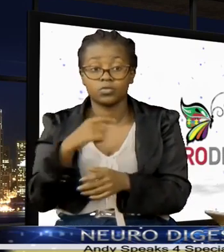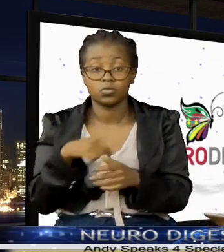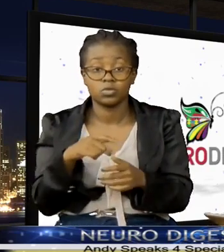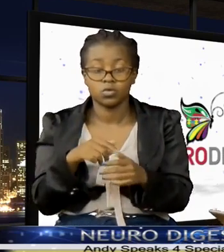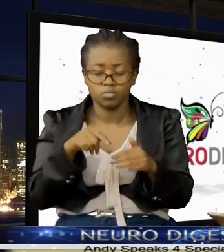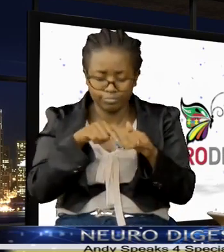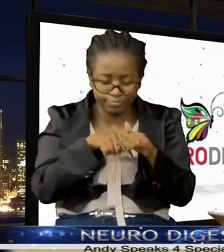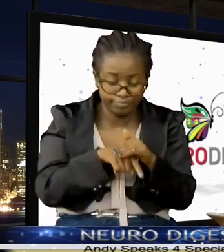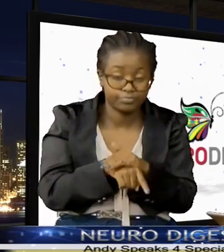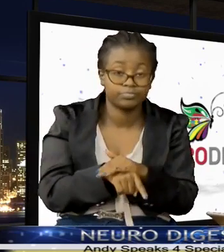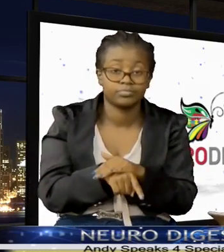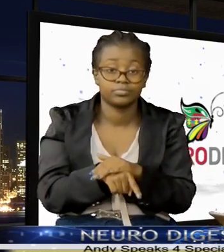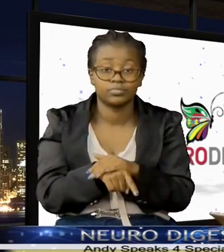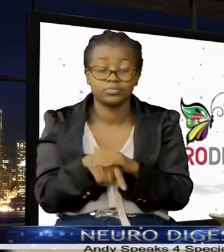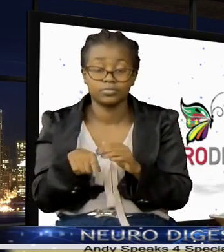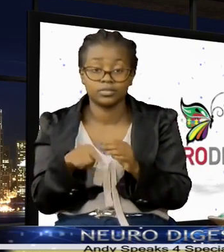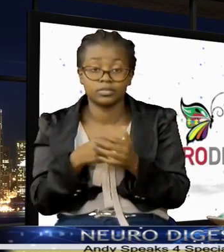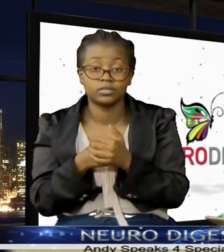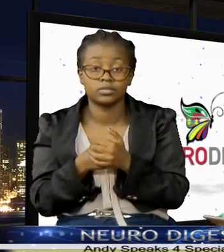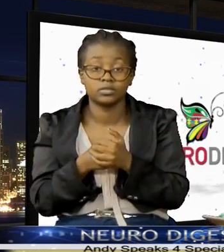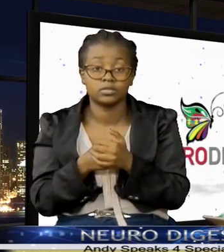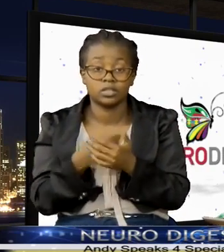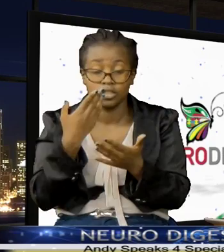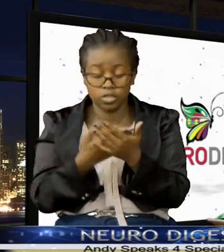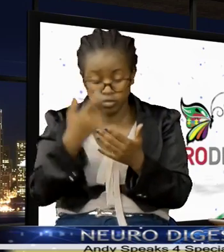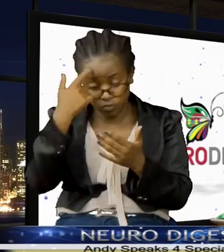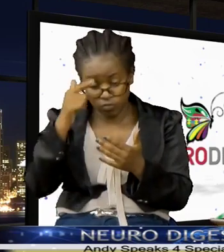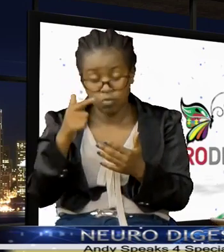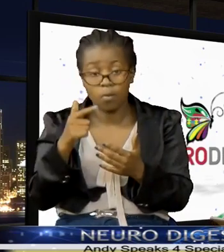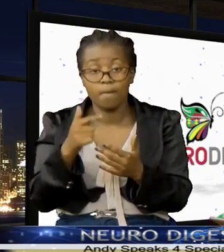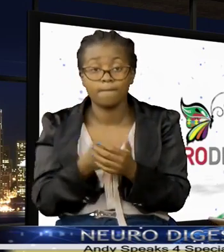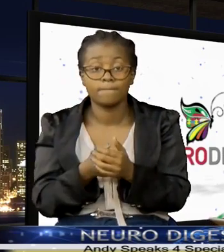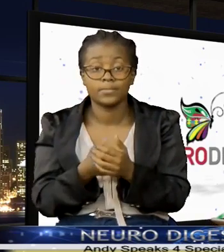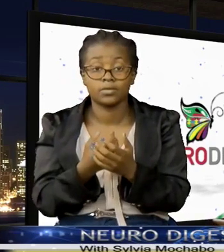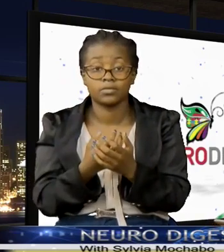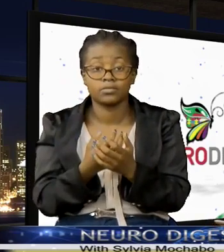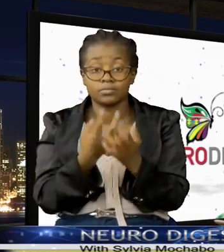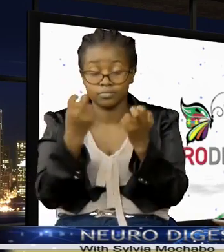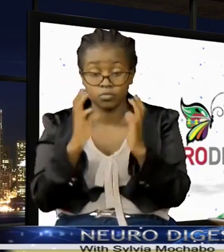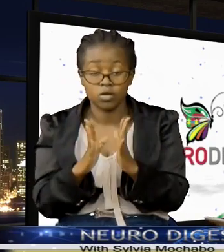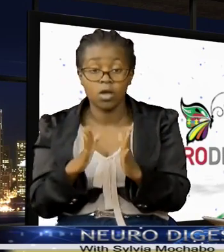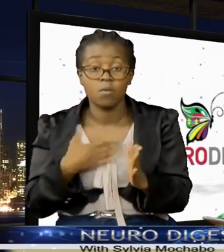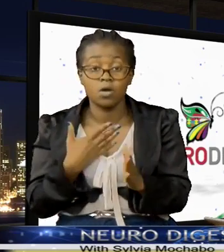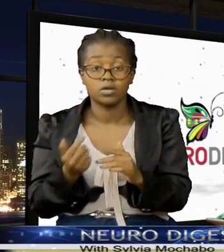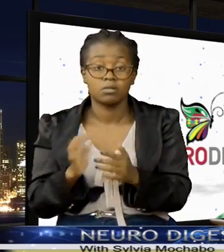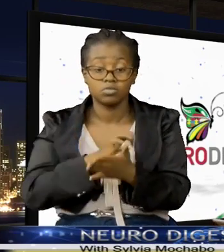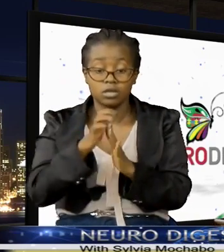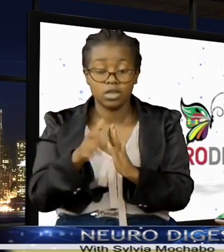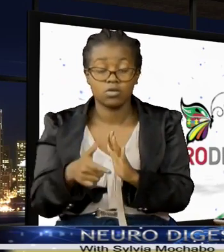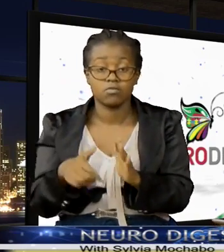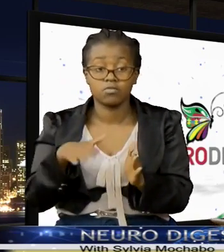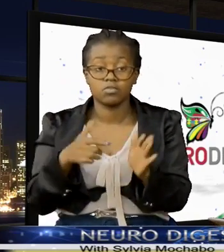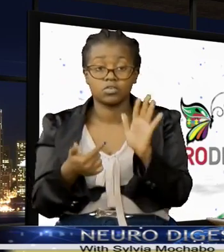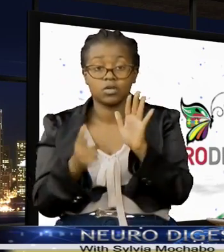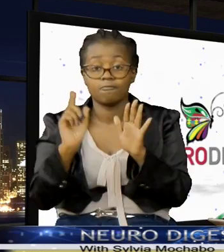go deeper into our season. And thank you for being a gracious audience. We're coming to the end of